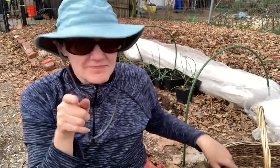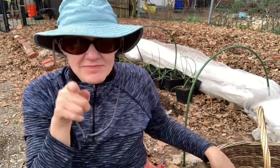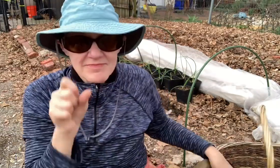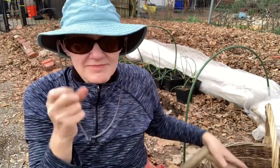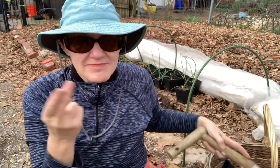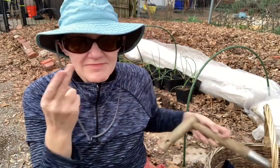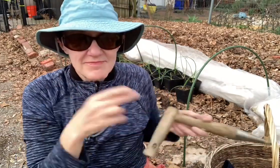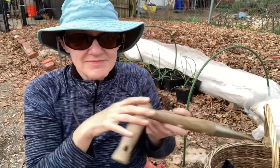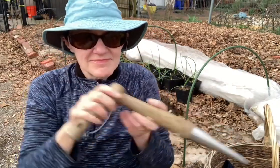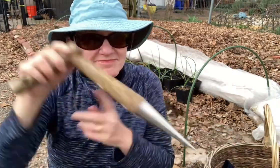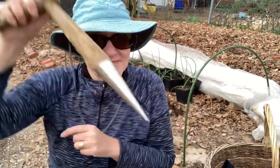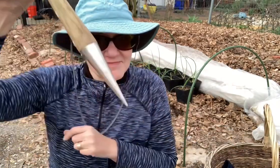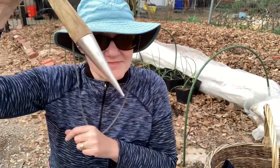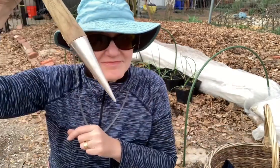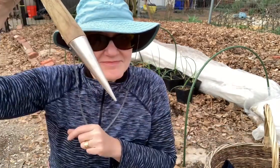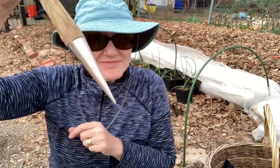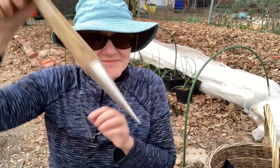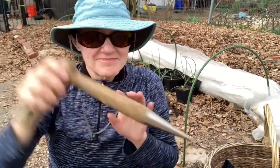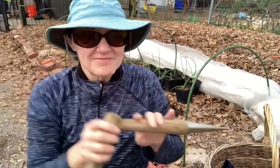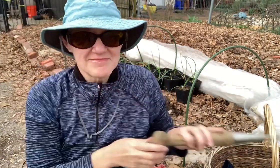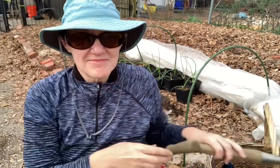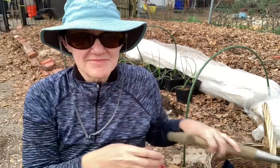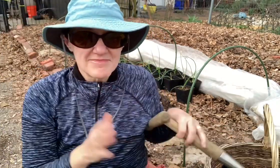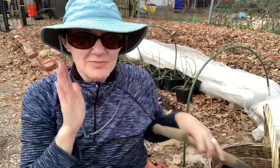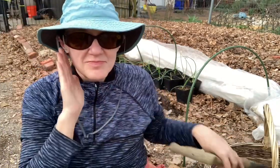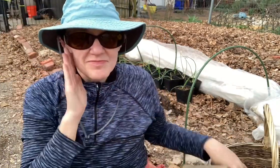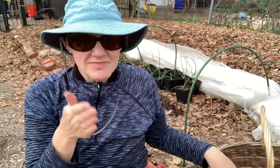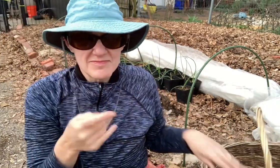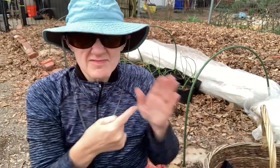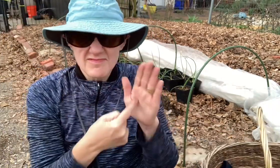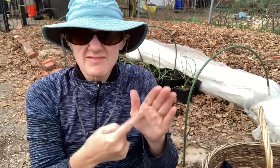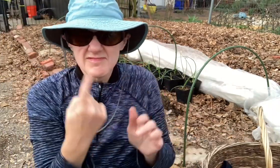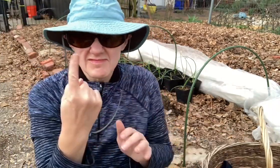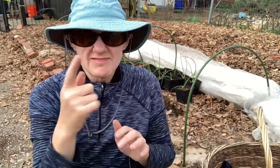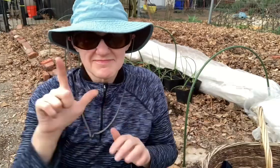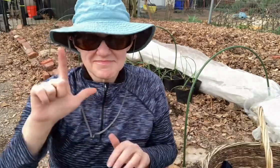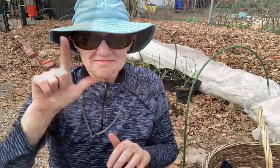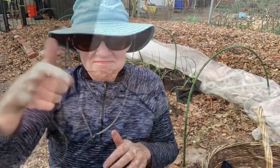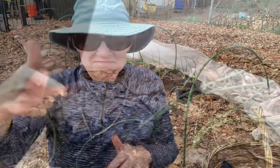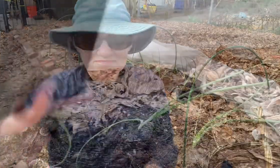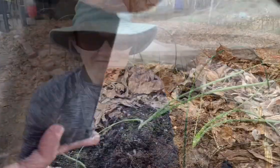apart, then you can use a dibber. I'll show you how later.